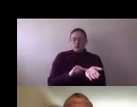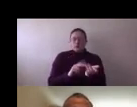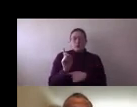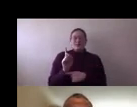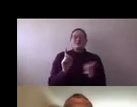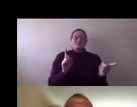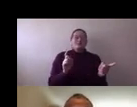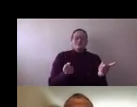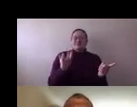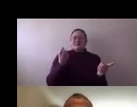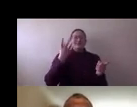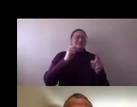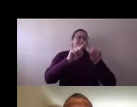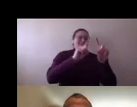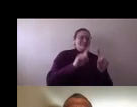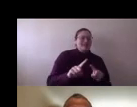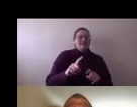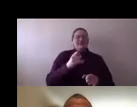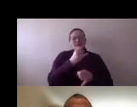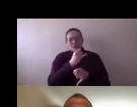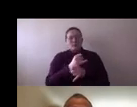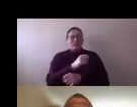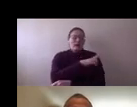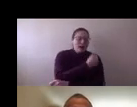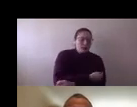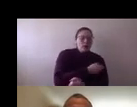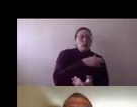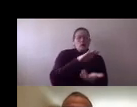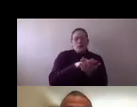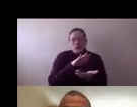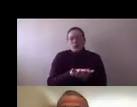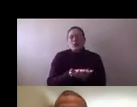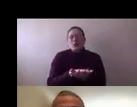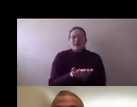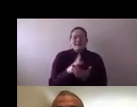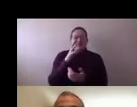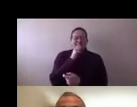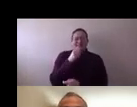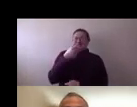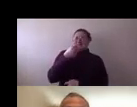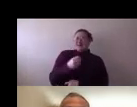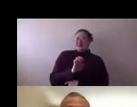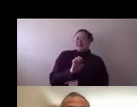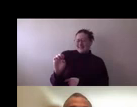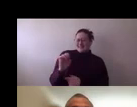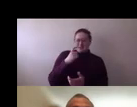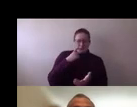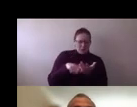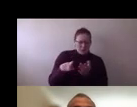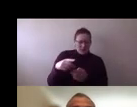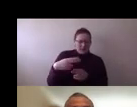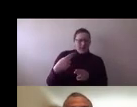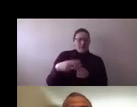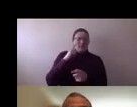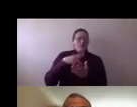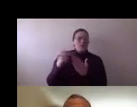many institutions, hospitals, and schools. I guess in Southeast, I noticed in the name of your